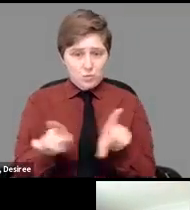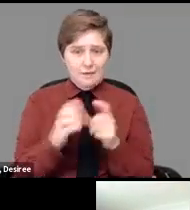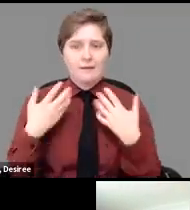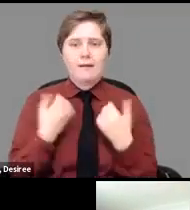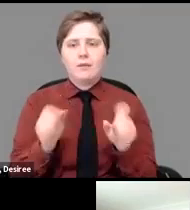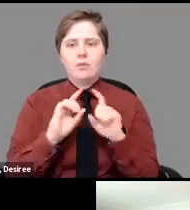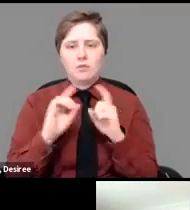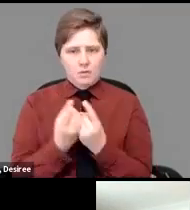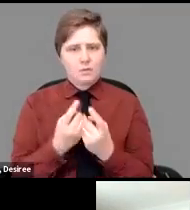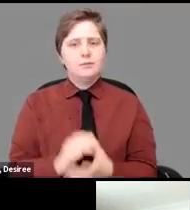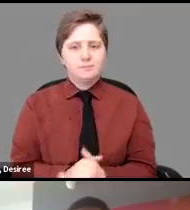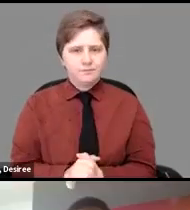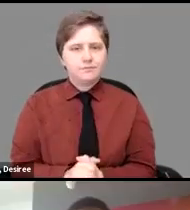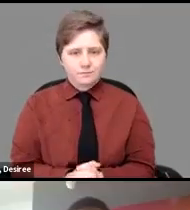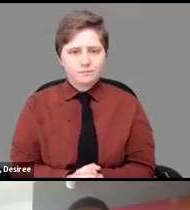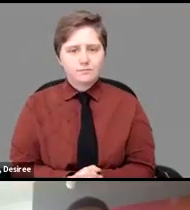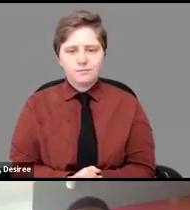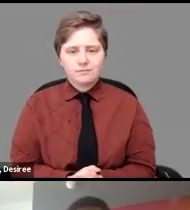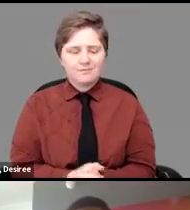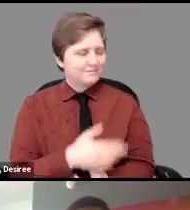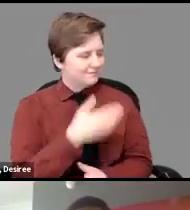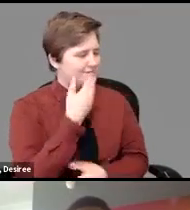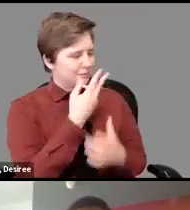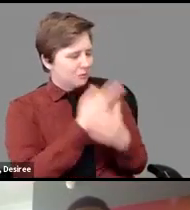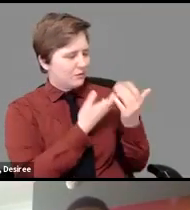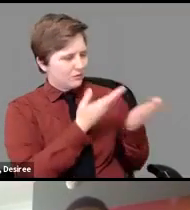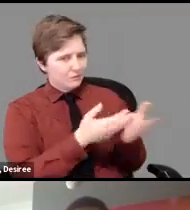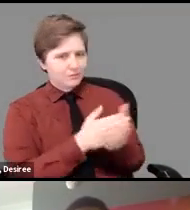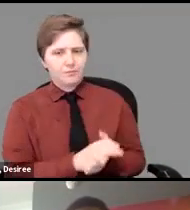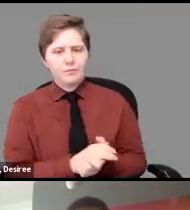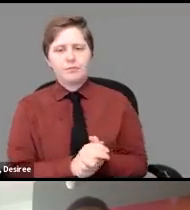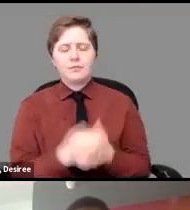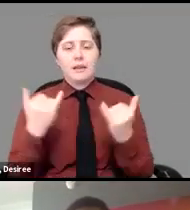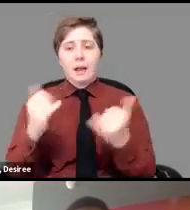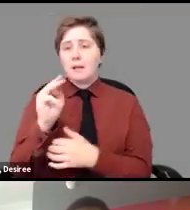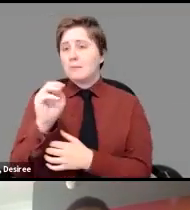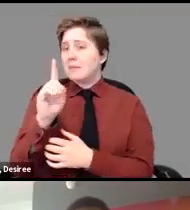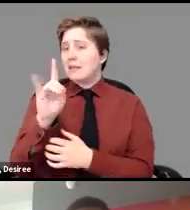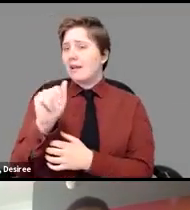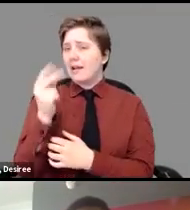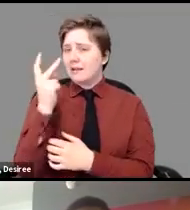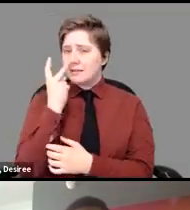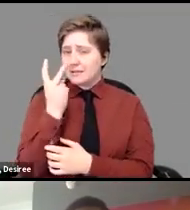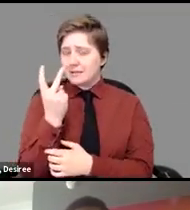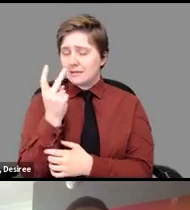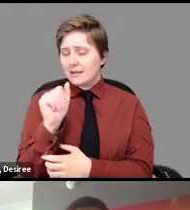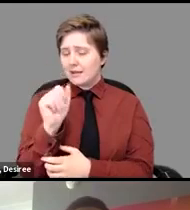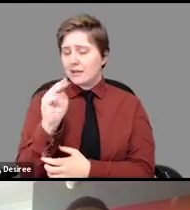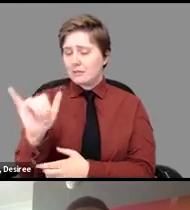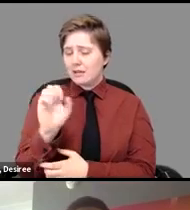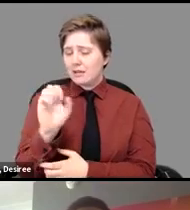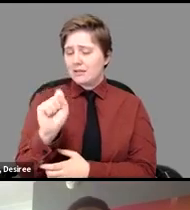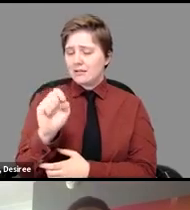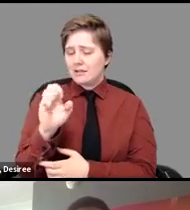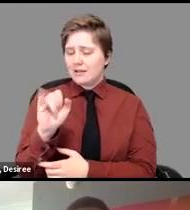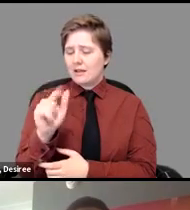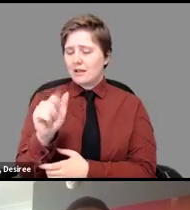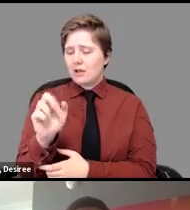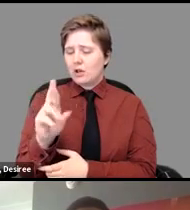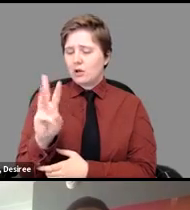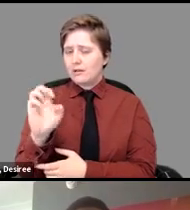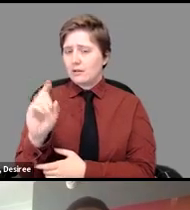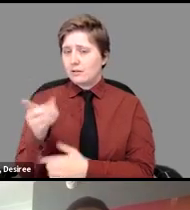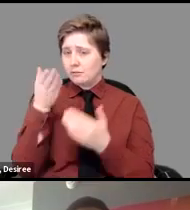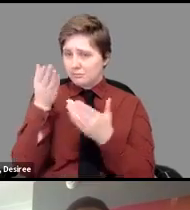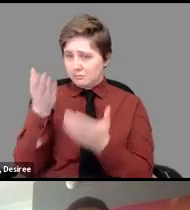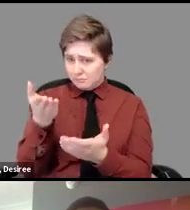department. So. Okay, thank you both. Okay, from our media now, I see that Amy Steigerwald has her hand raised.